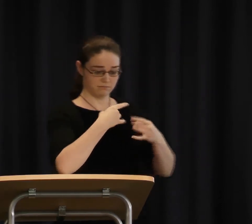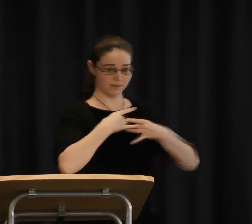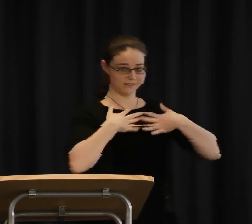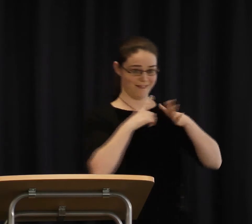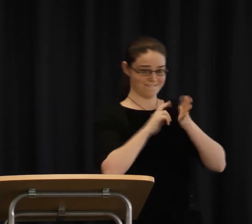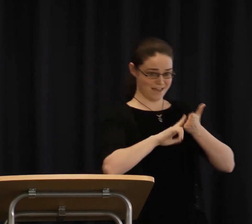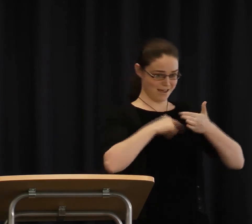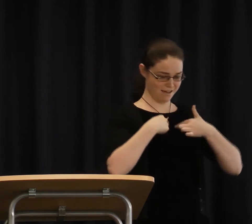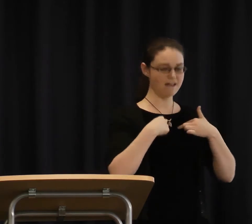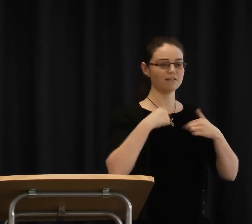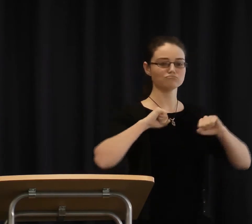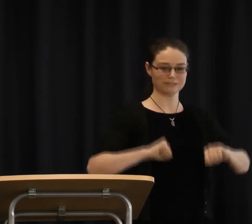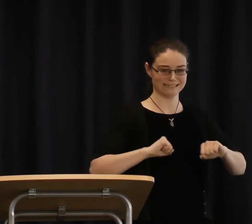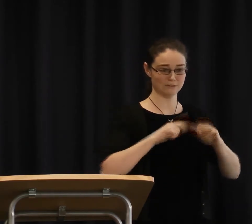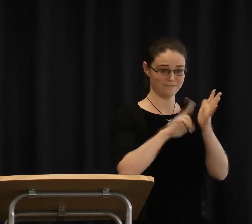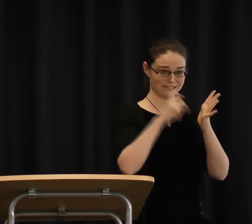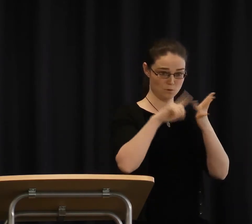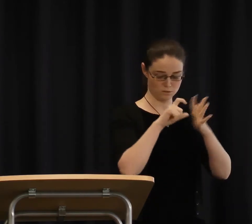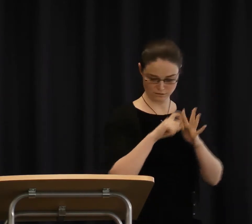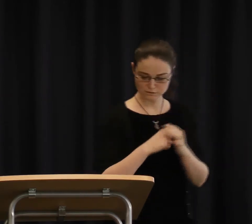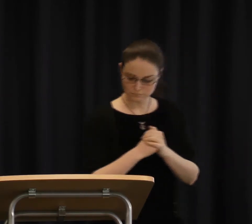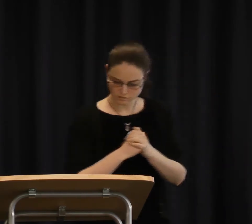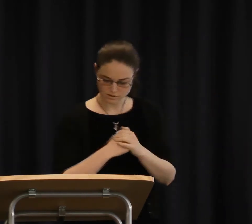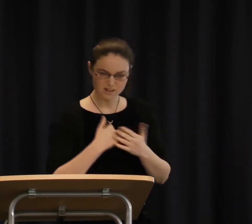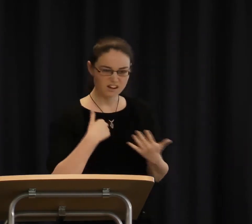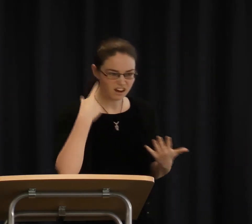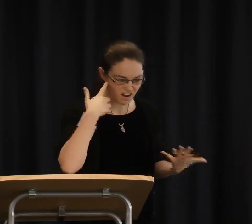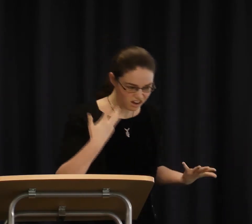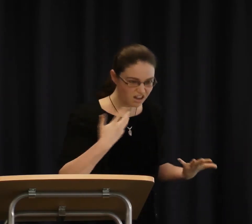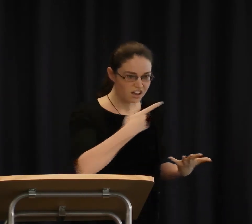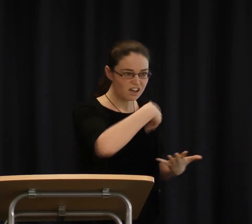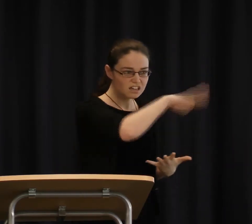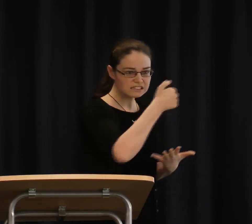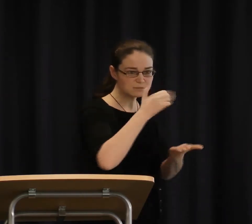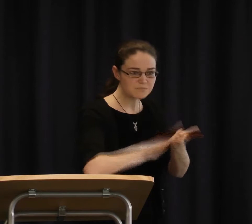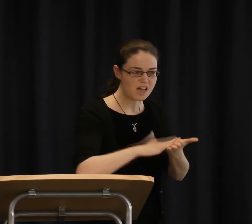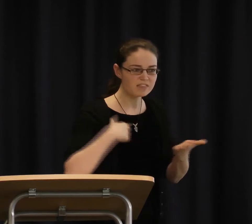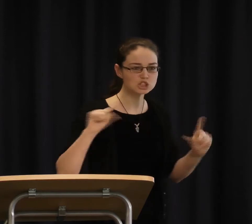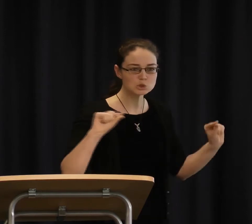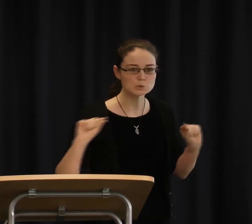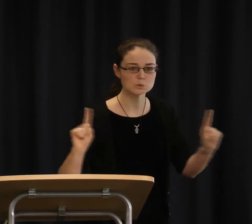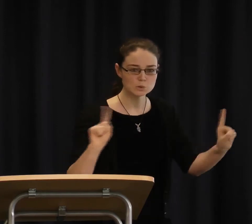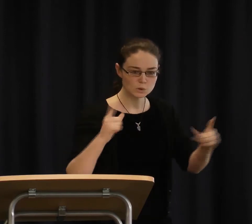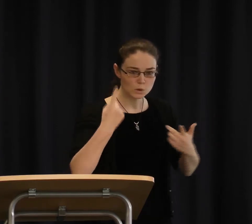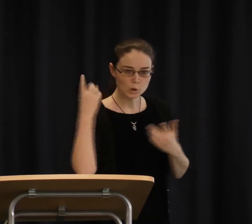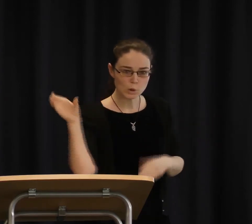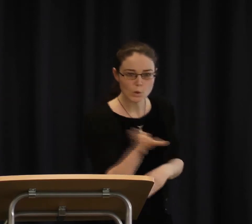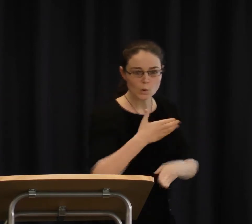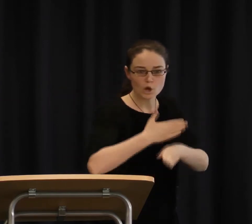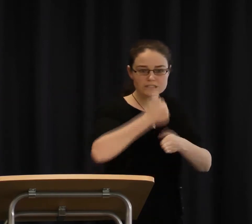coordinator, and Anne was president of VCOD. And I thought, oh, Phil's going for 6 months, what are we going